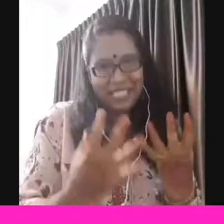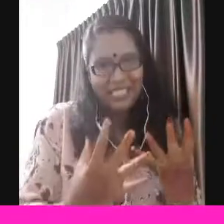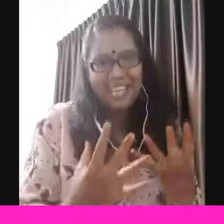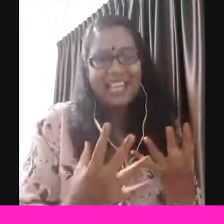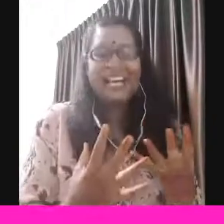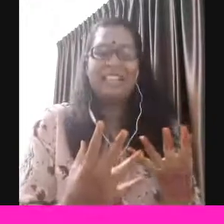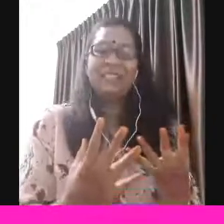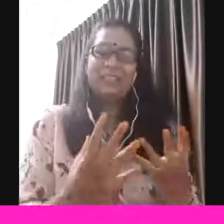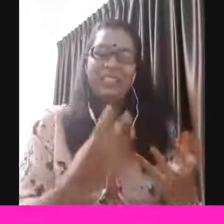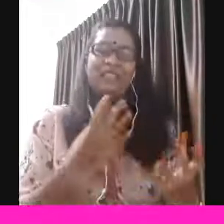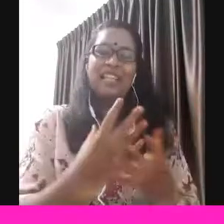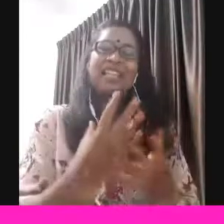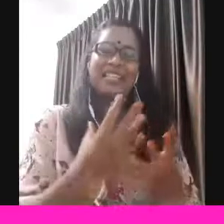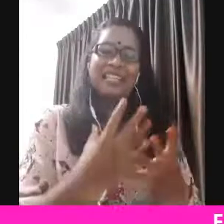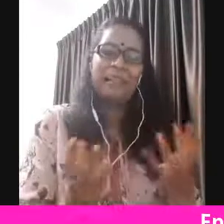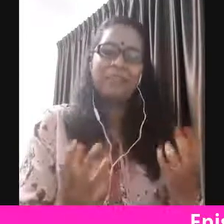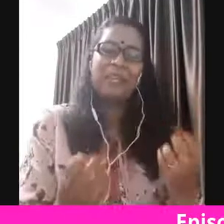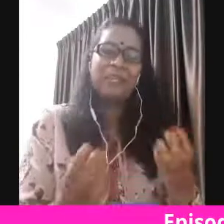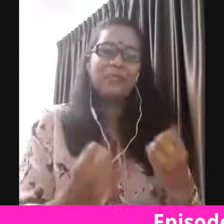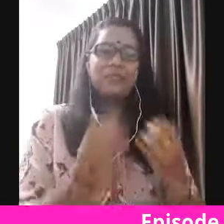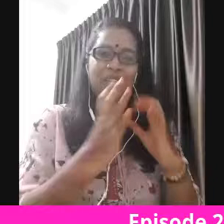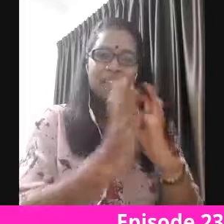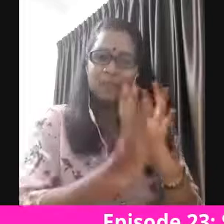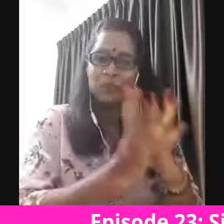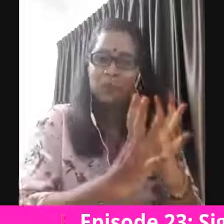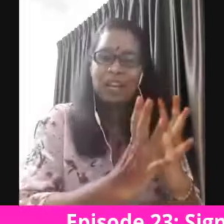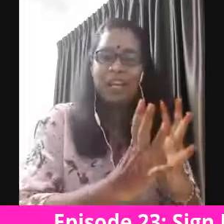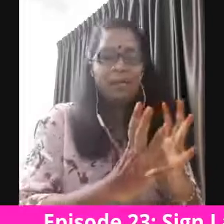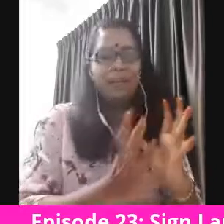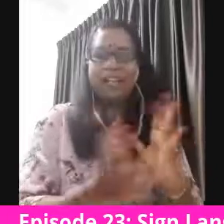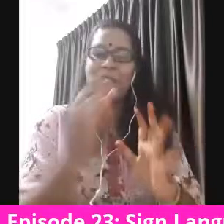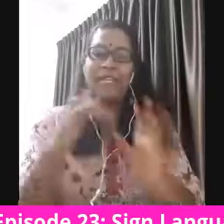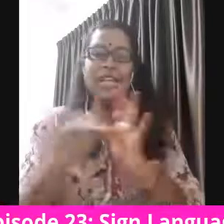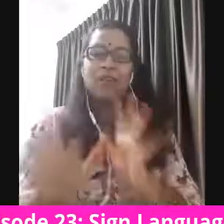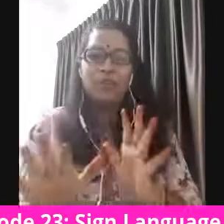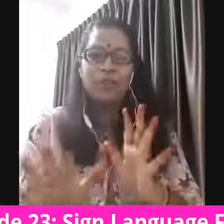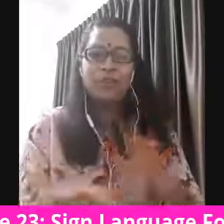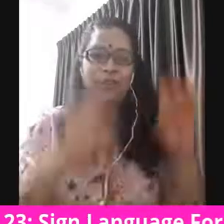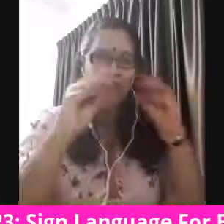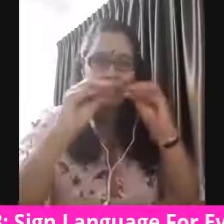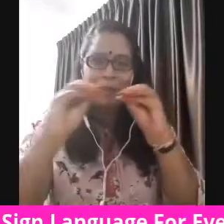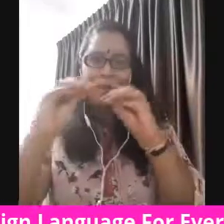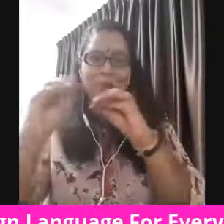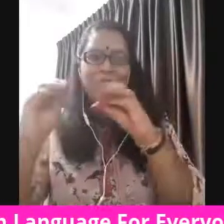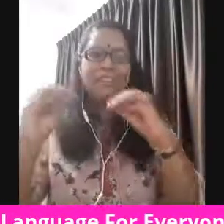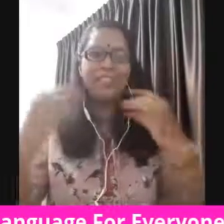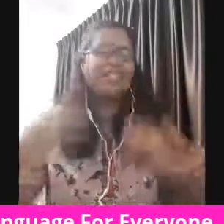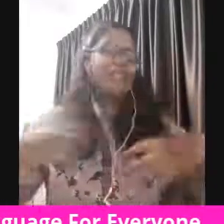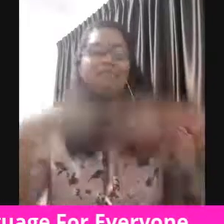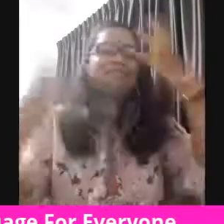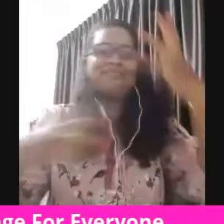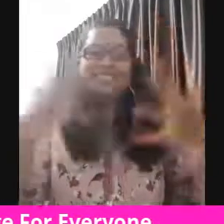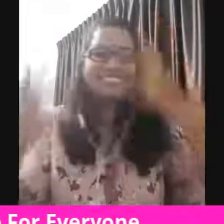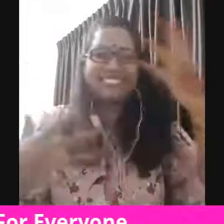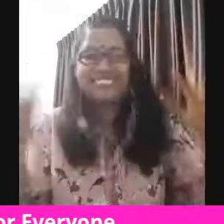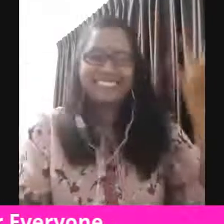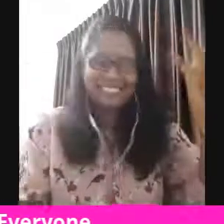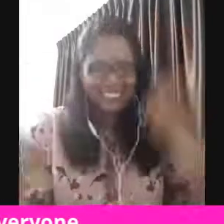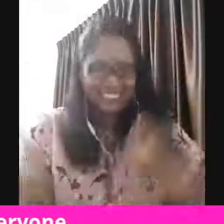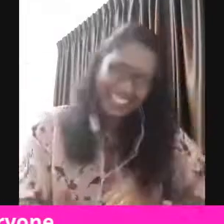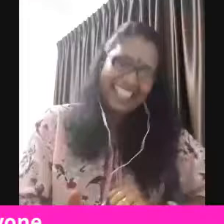too much, yeah. so it will hurt them. So we will control, but in Bile Guru we will everything we.